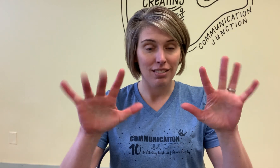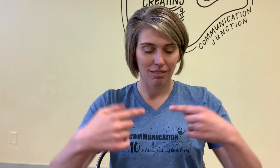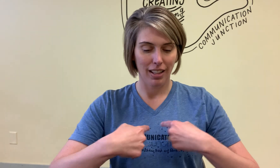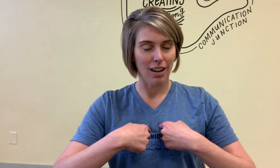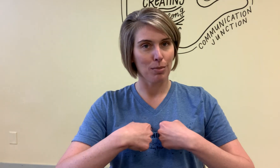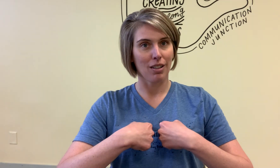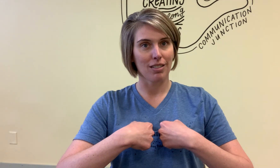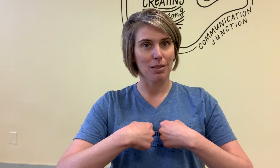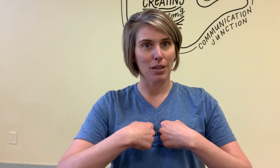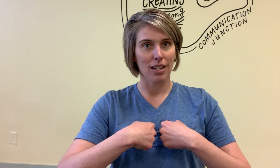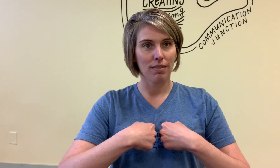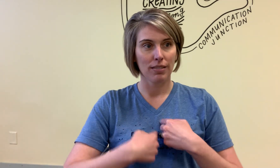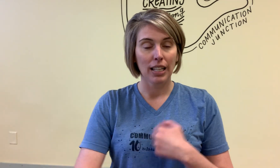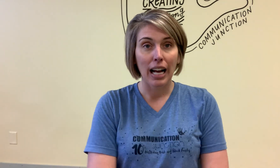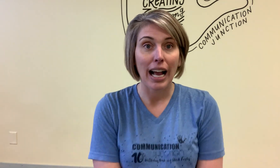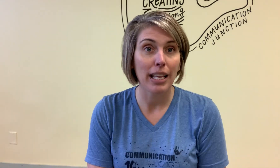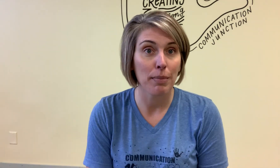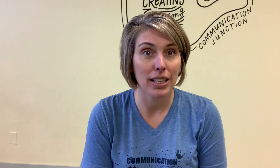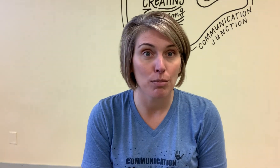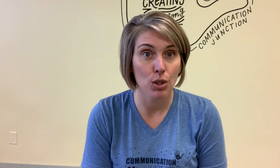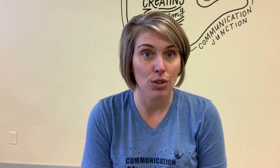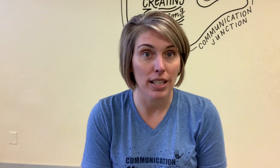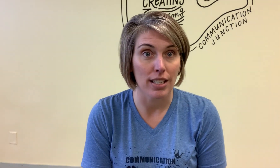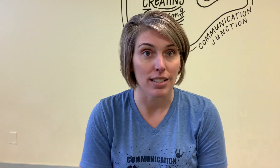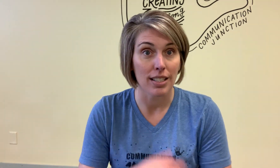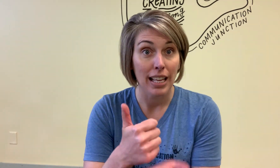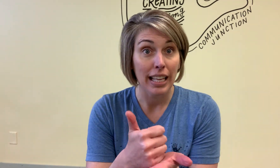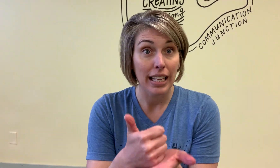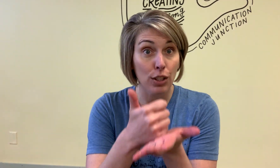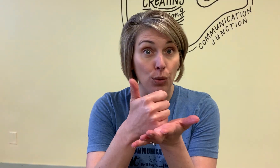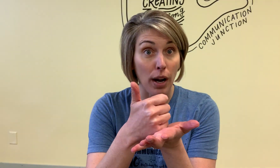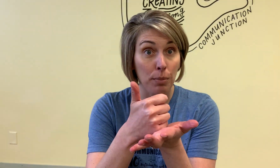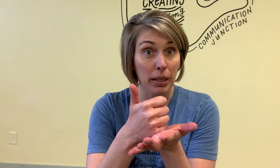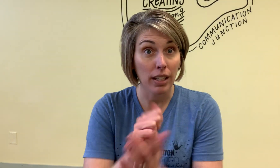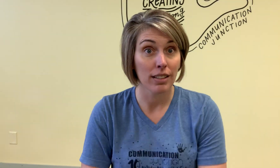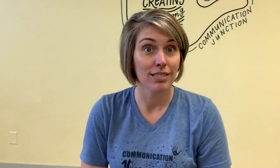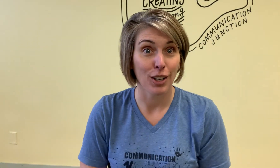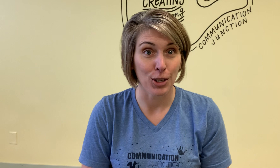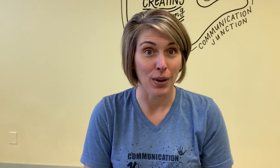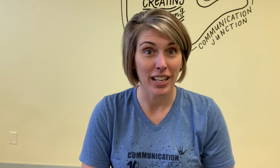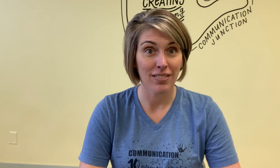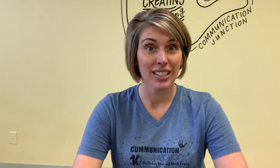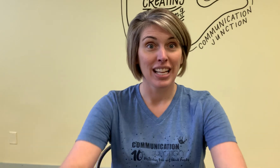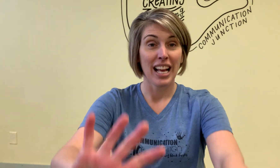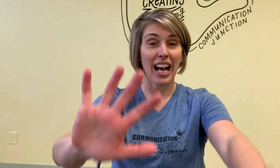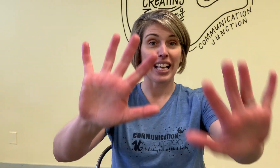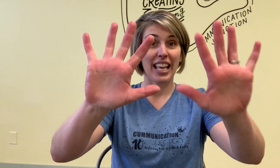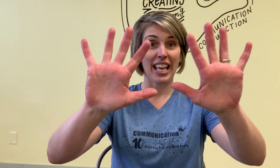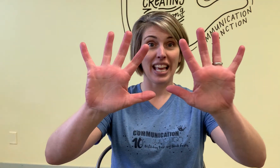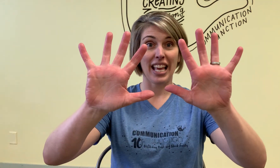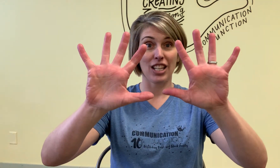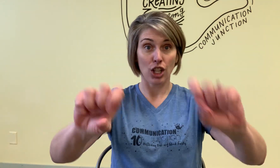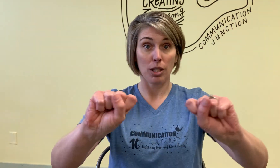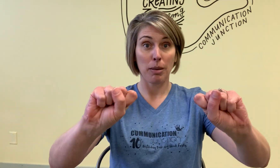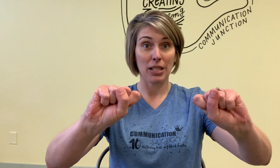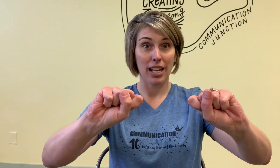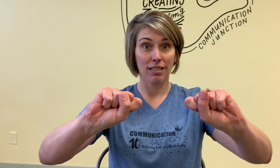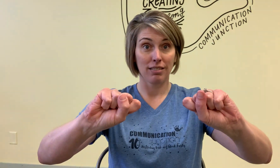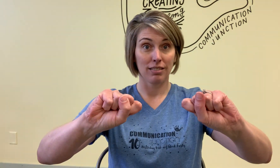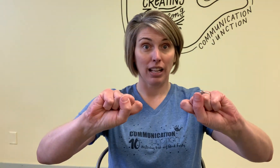They all belong to me. I can make them do things. Can you help me? Are you ready? I can shut them up tight. I